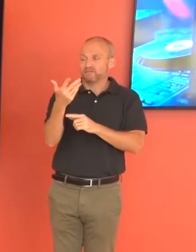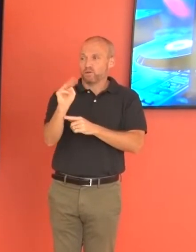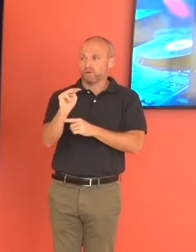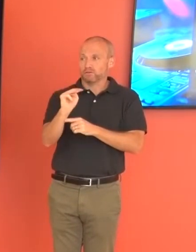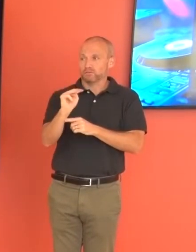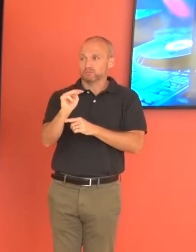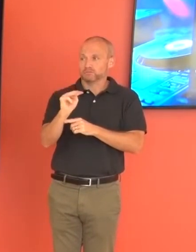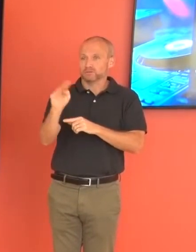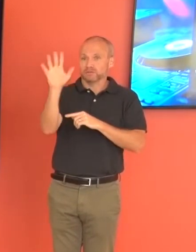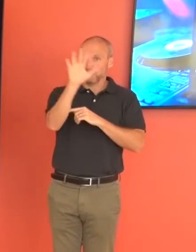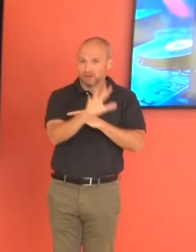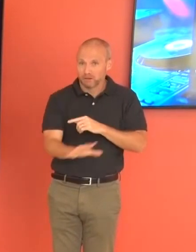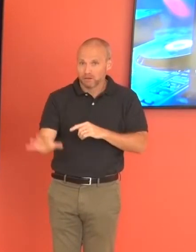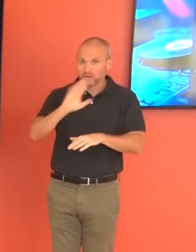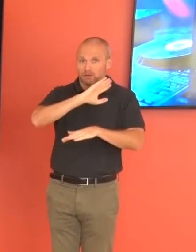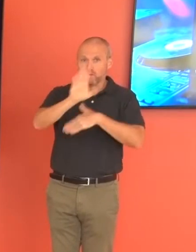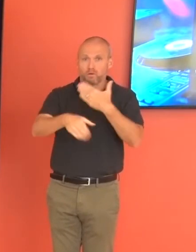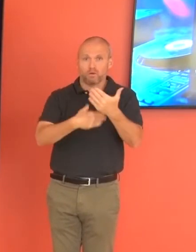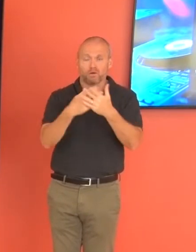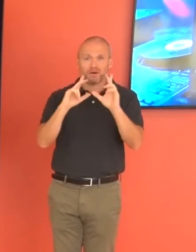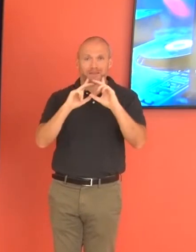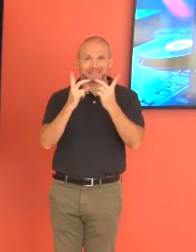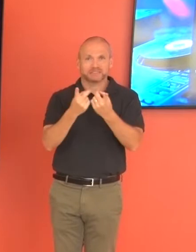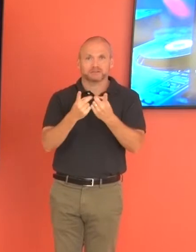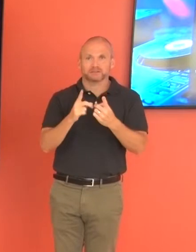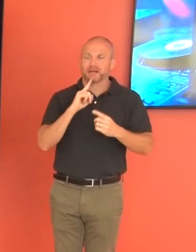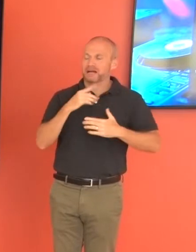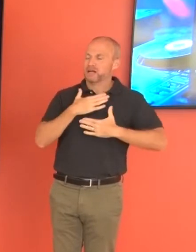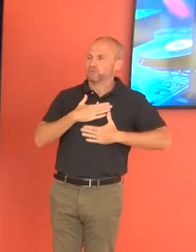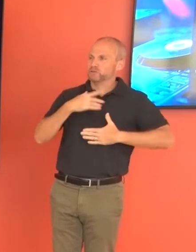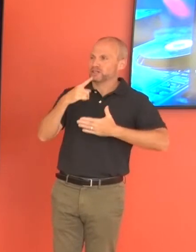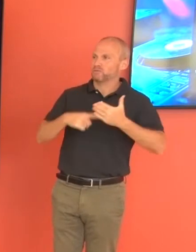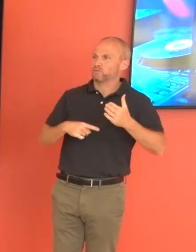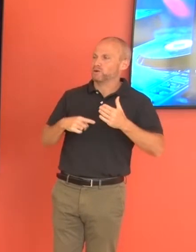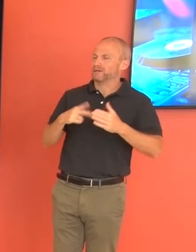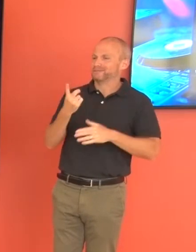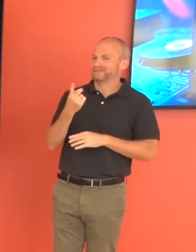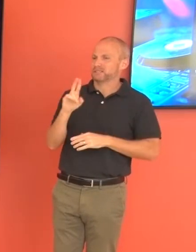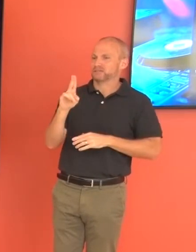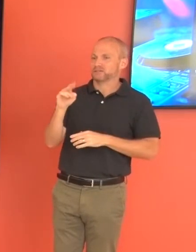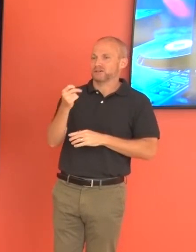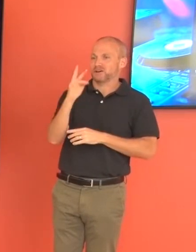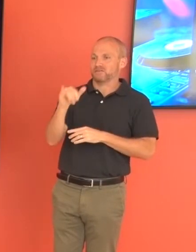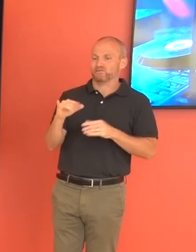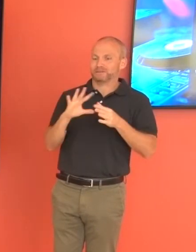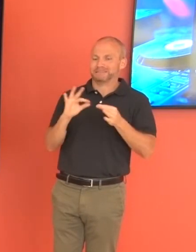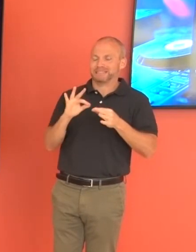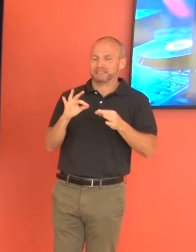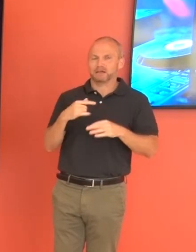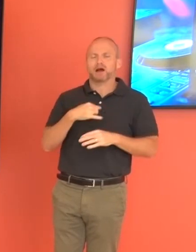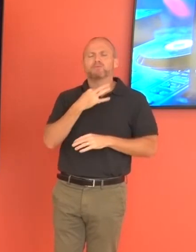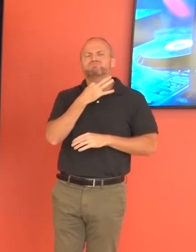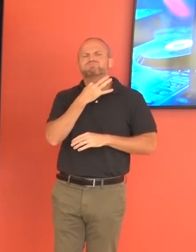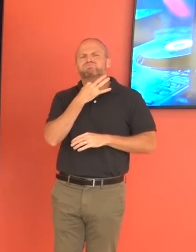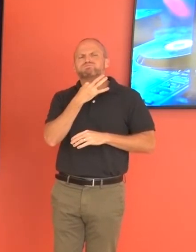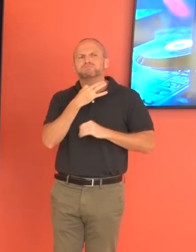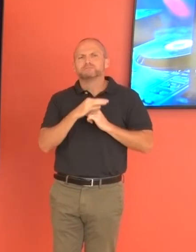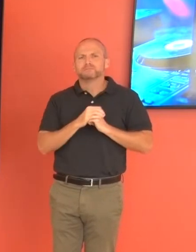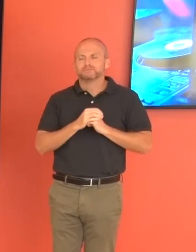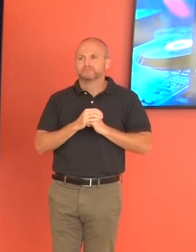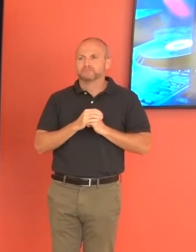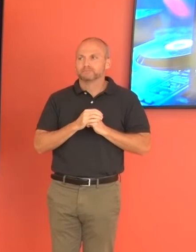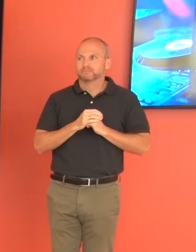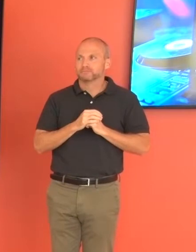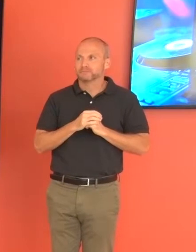all across all districts. And I appreciate what you were saying, Dr. Umphrey. But I was wondering, is there